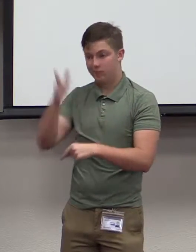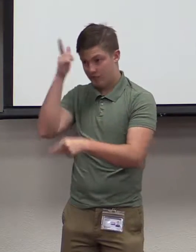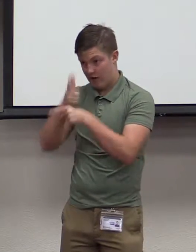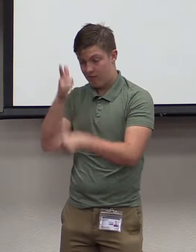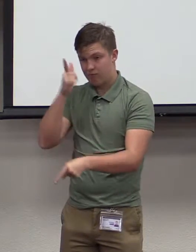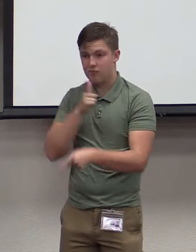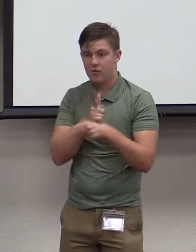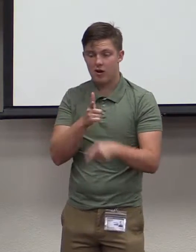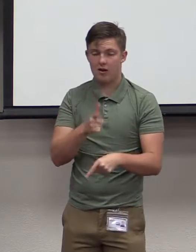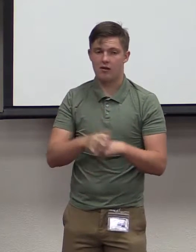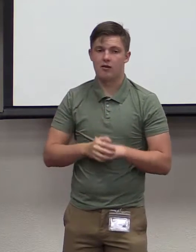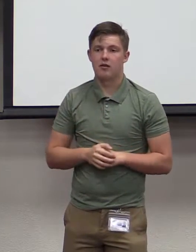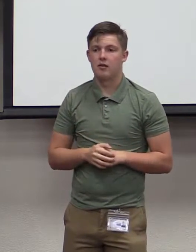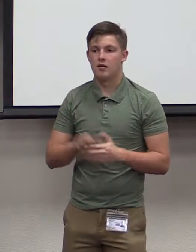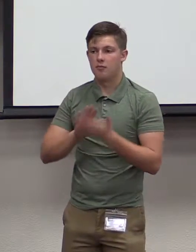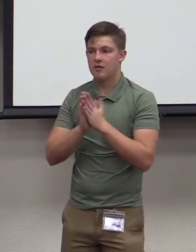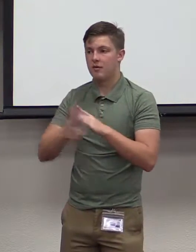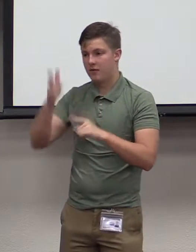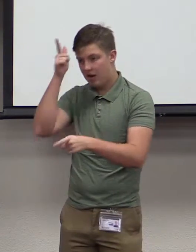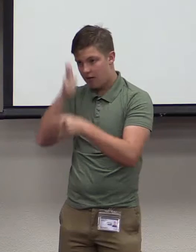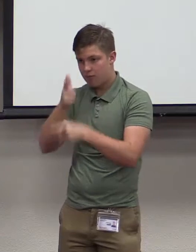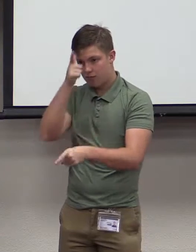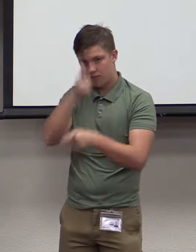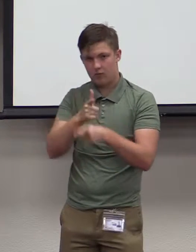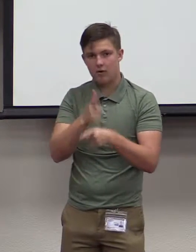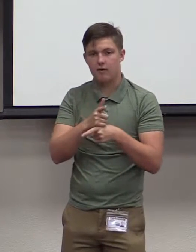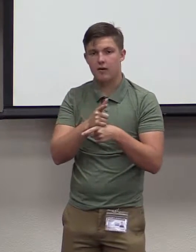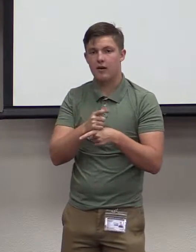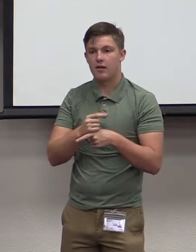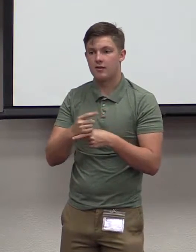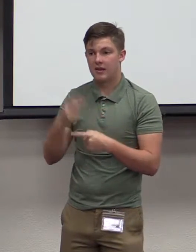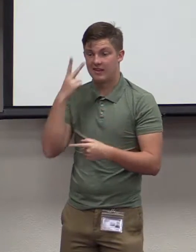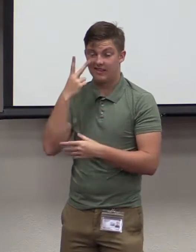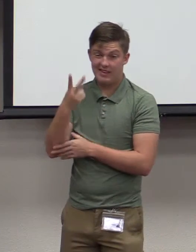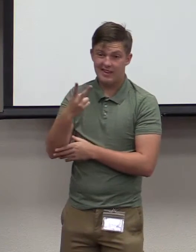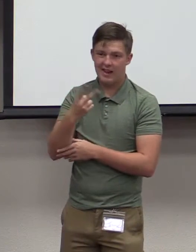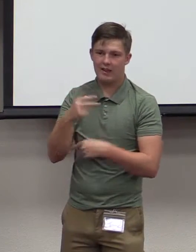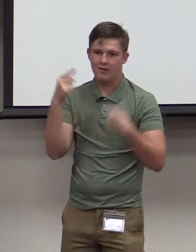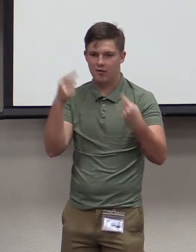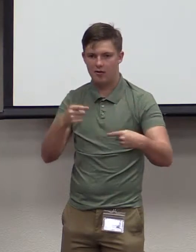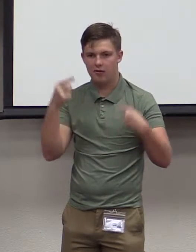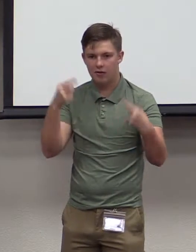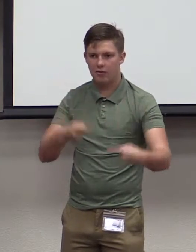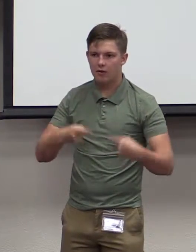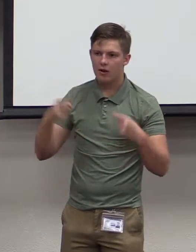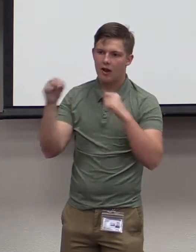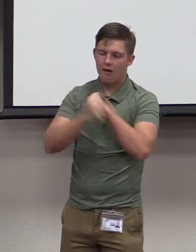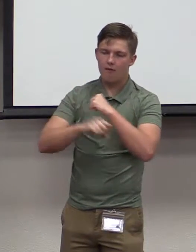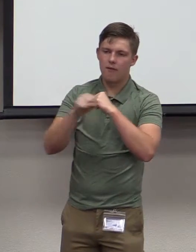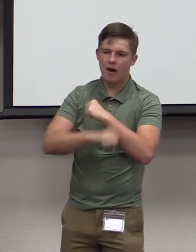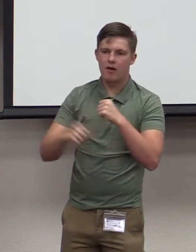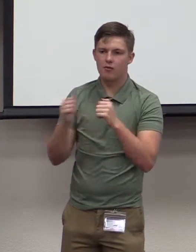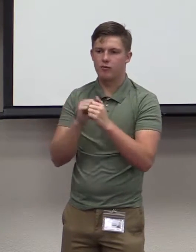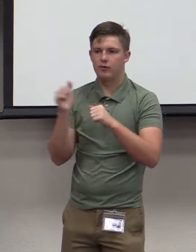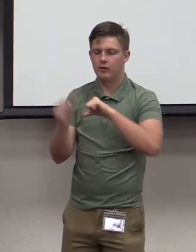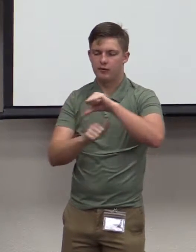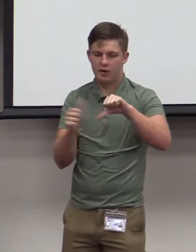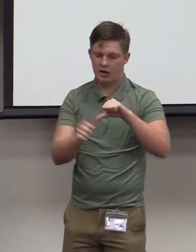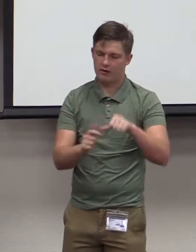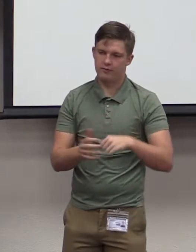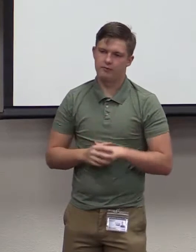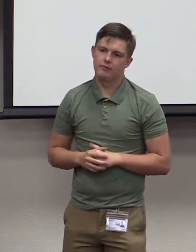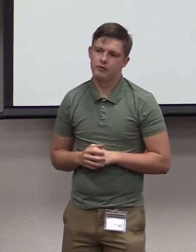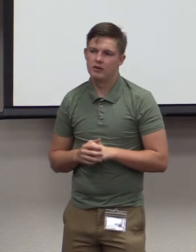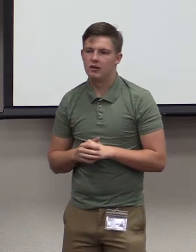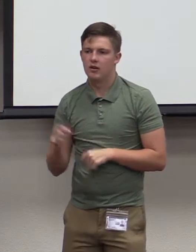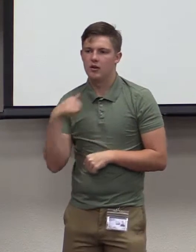times, becoming a brotherhood that's often recognized to be one of quarreling and contending with one another.